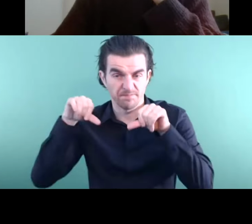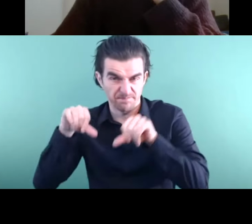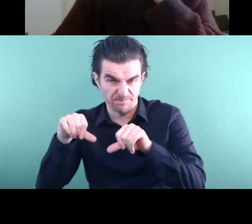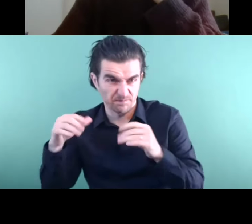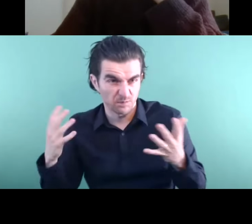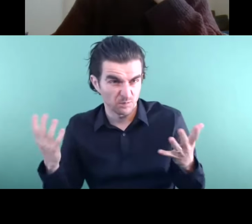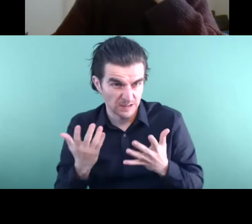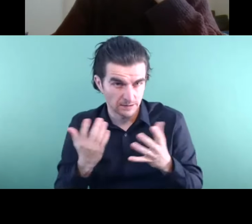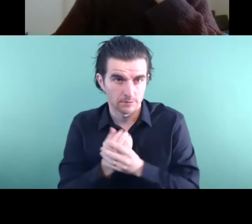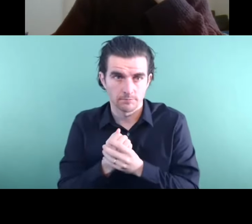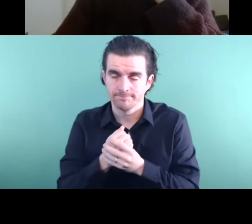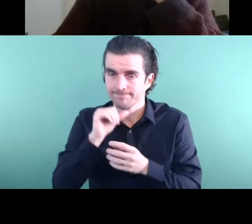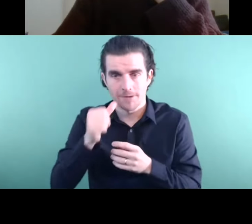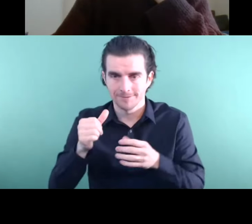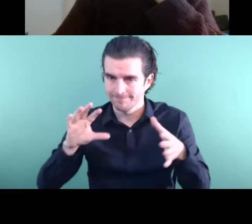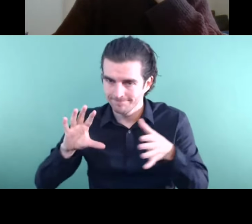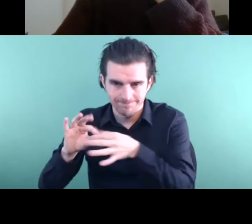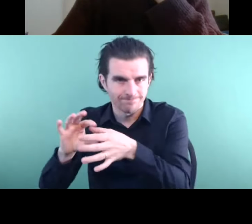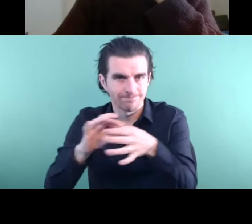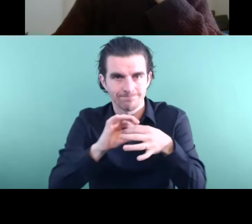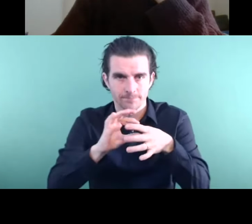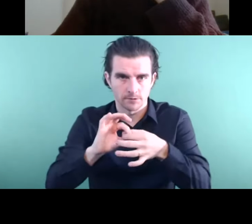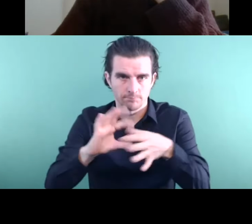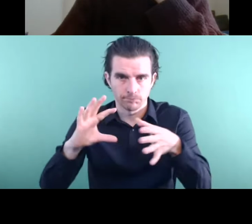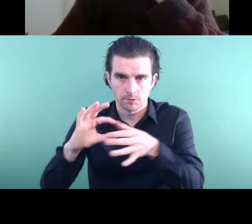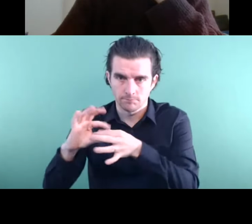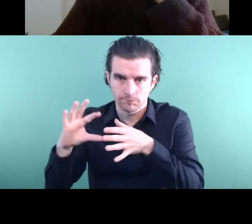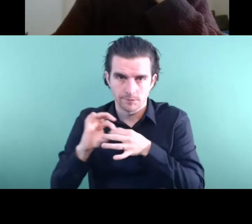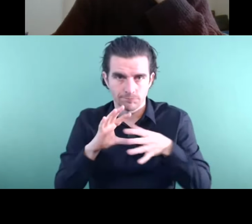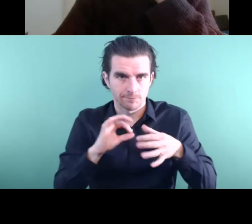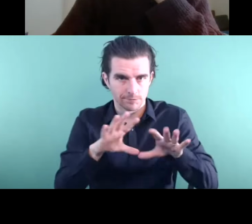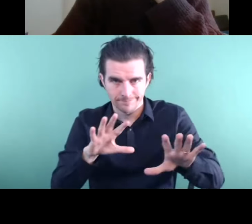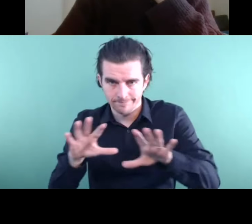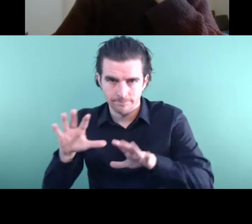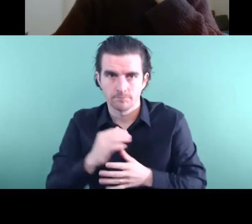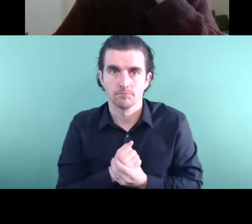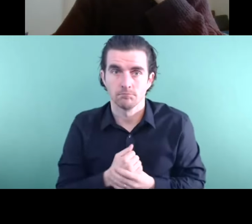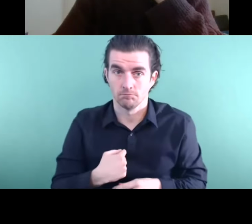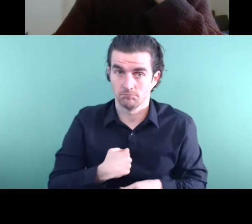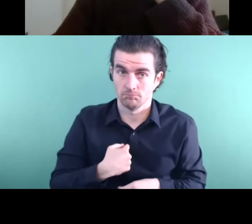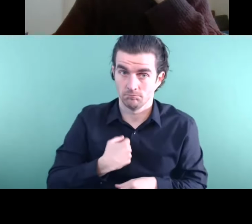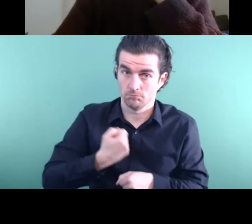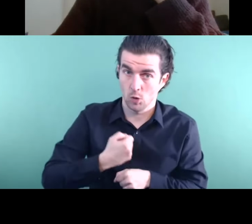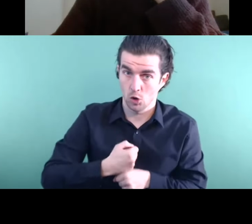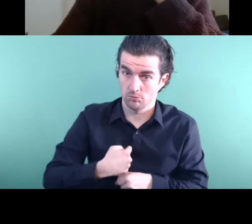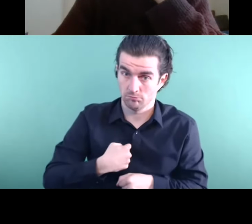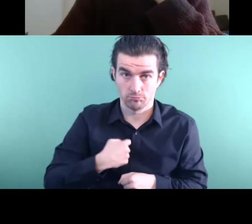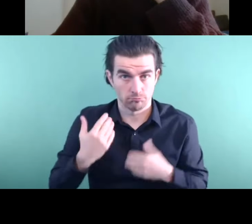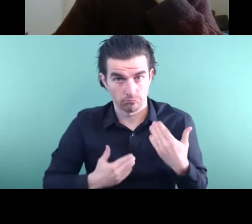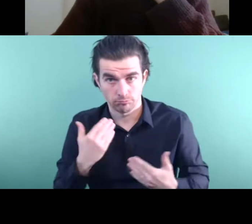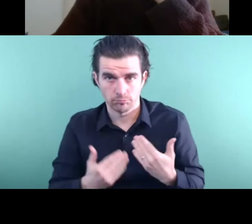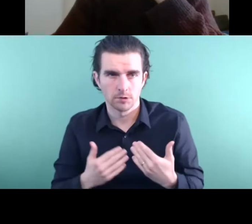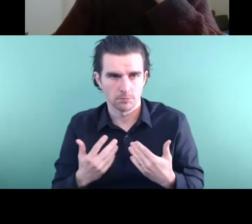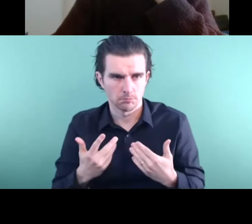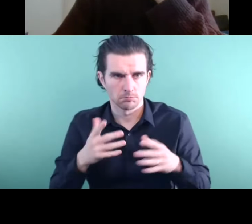well in terms of networks around a particular topic across nationally, but you just never know. And